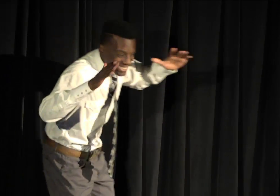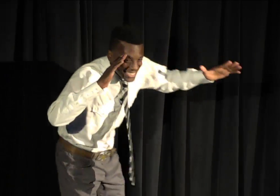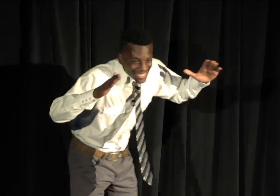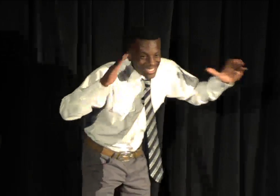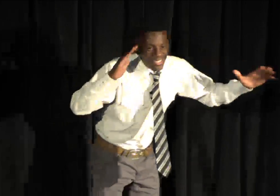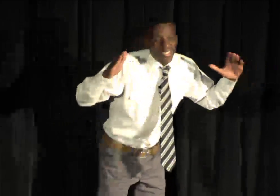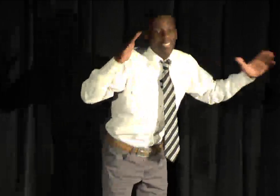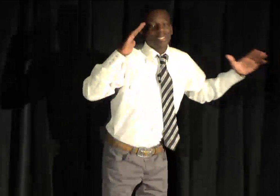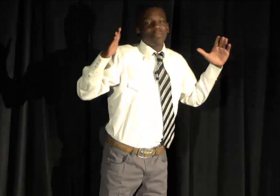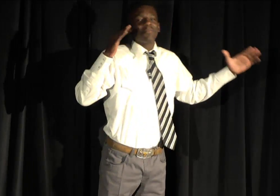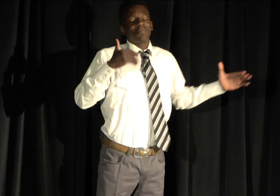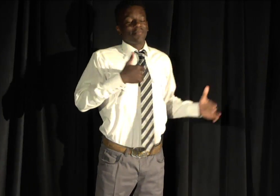Hi, everyone.